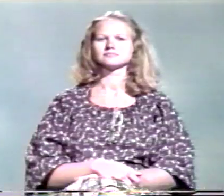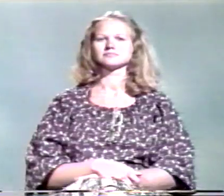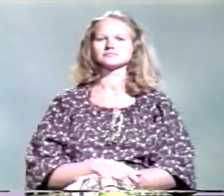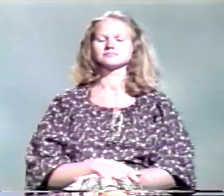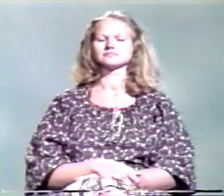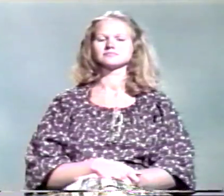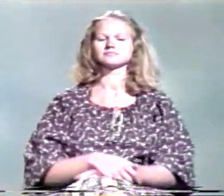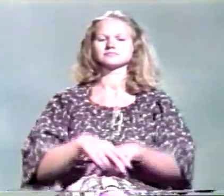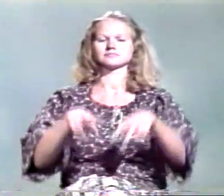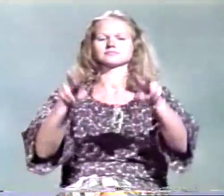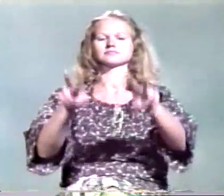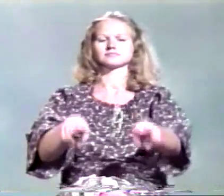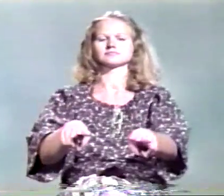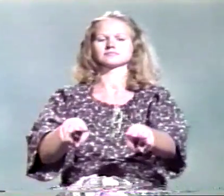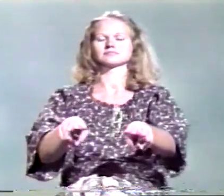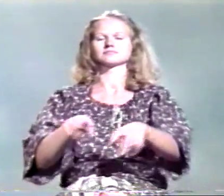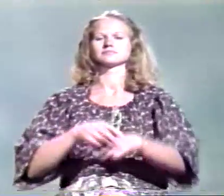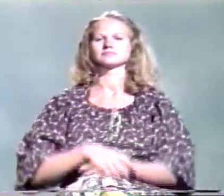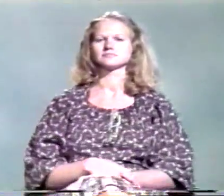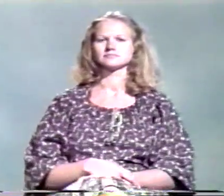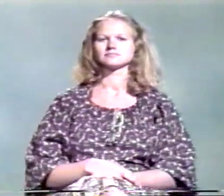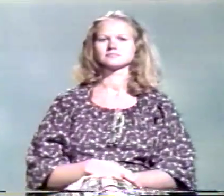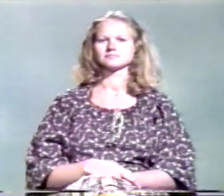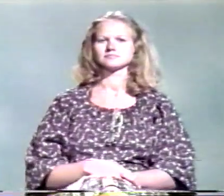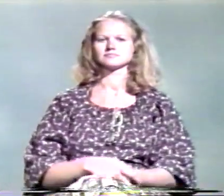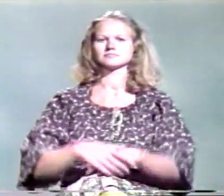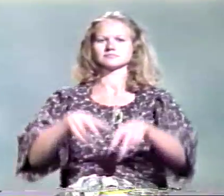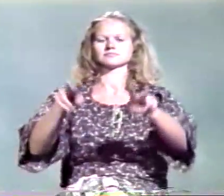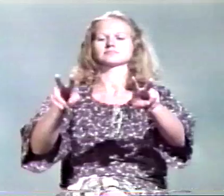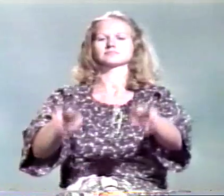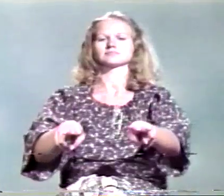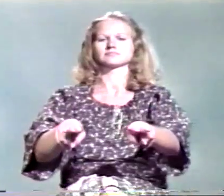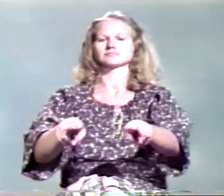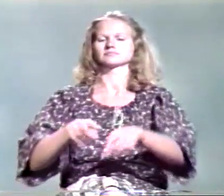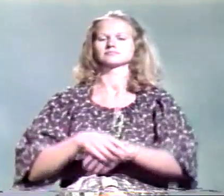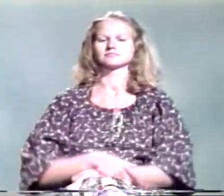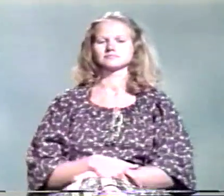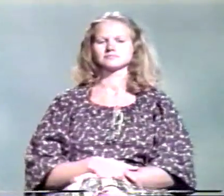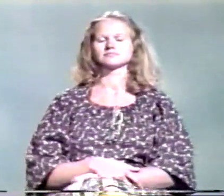people lying down. Two people lying down.